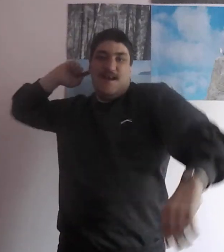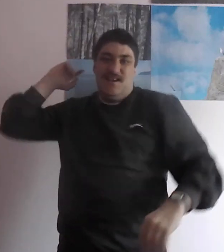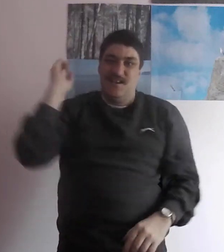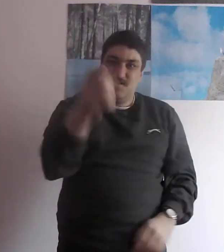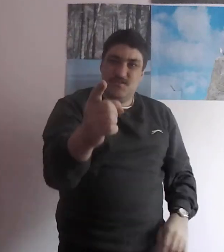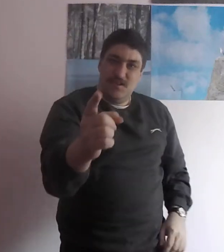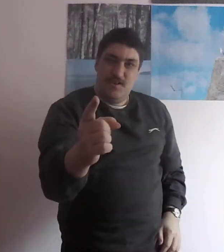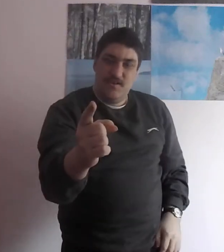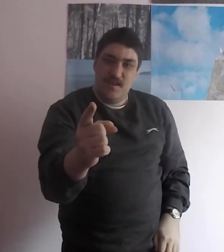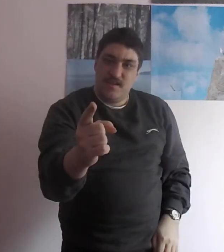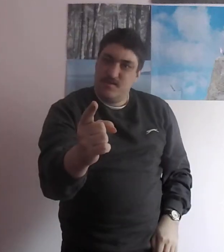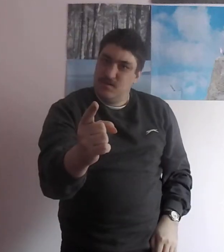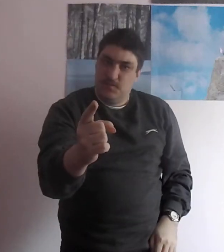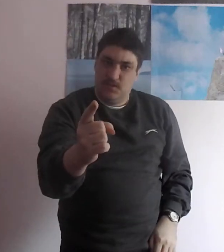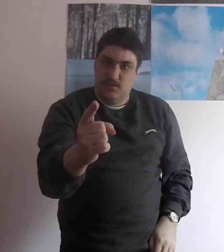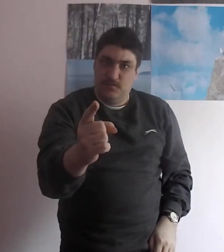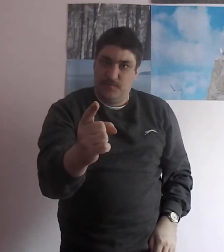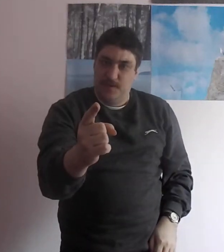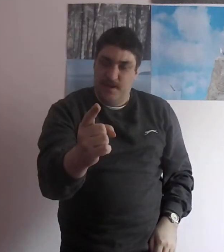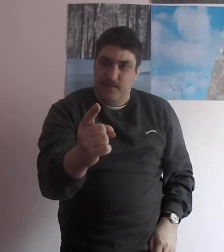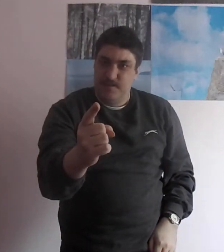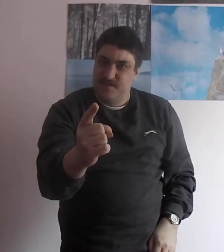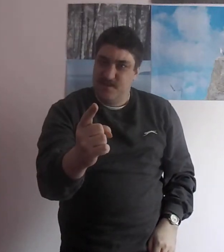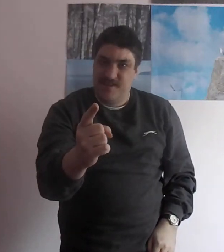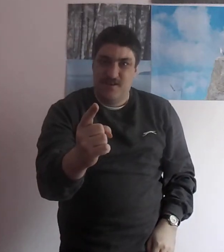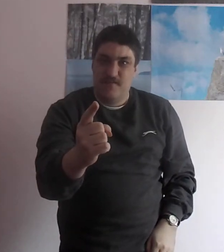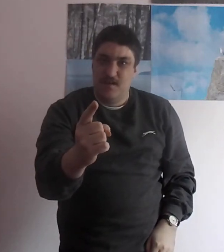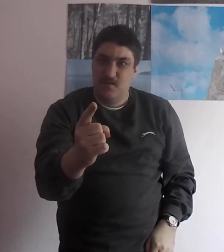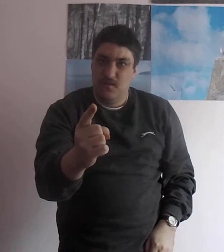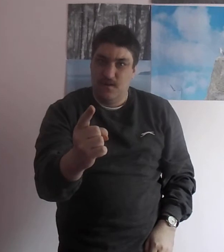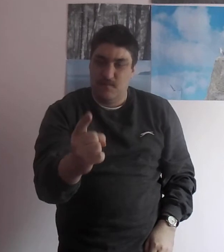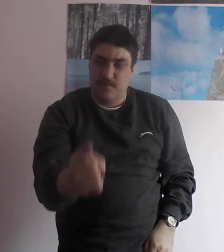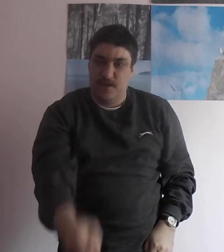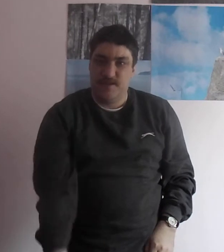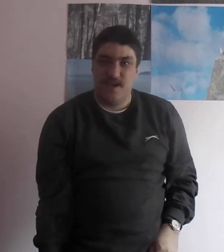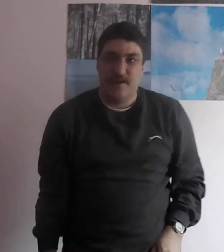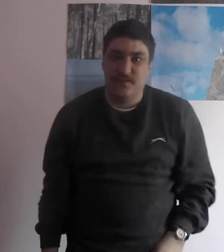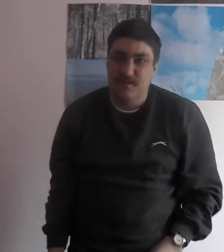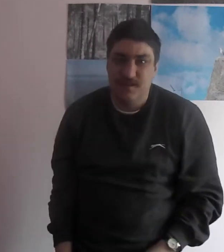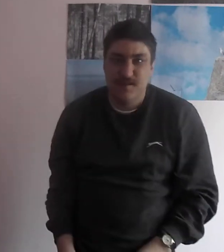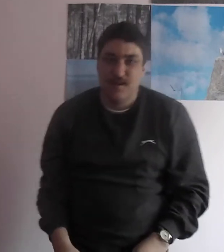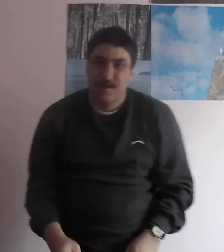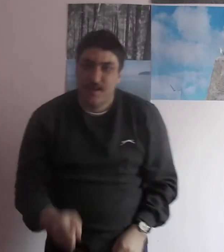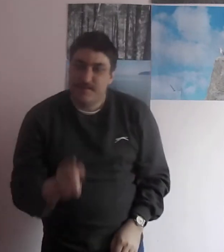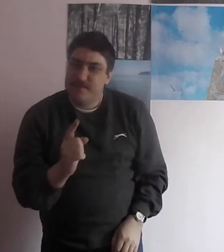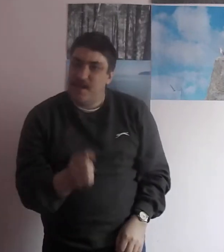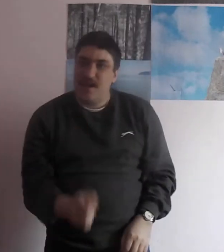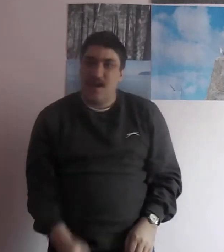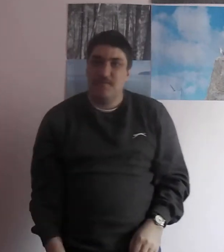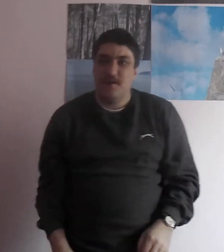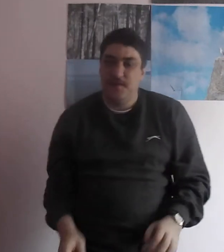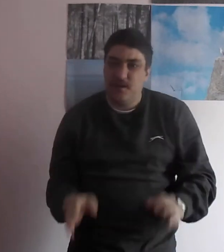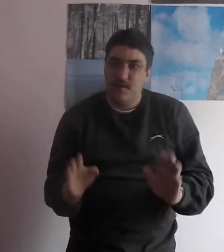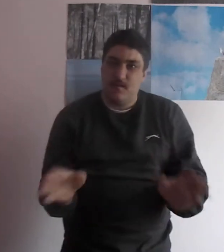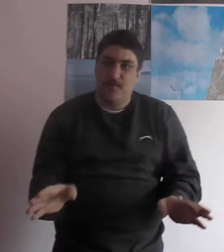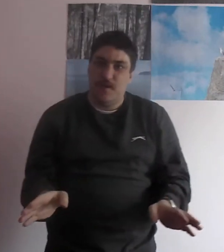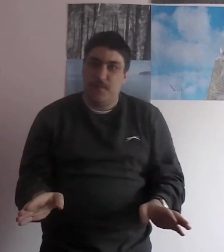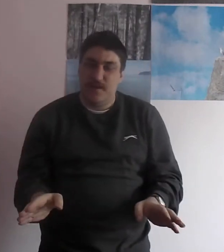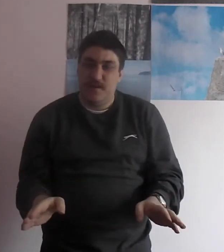Hello all loonies and normals, my name is Joe Silver, welcome to my channel. Today I'm going to be doing something a bit